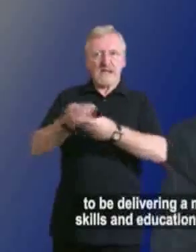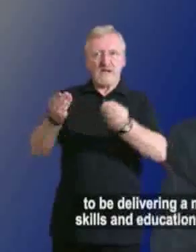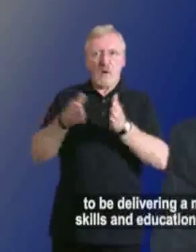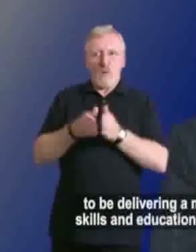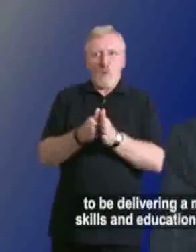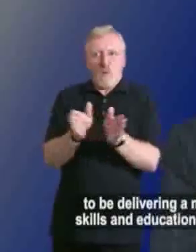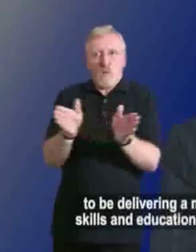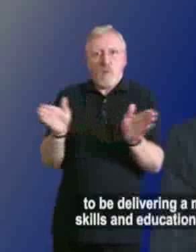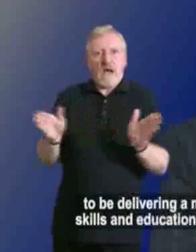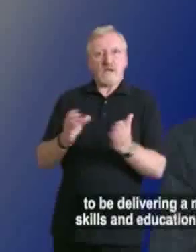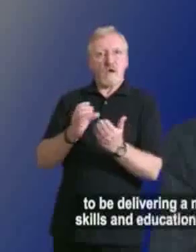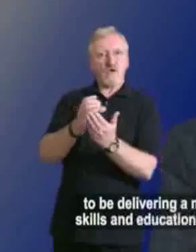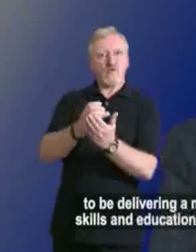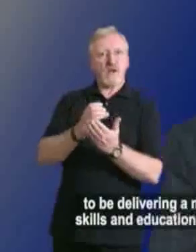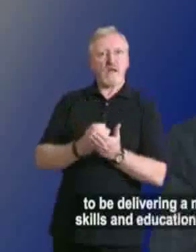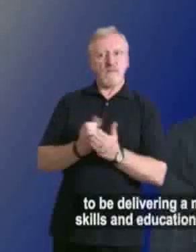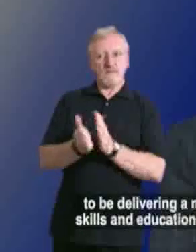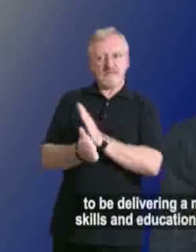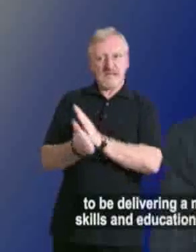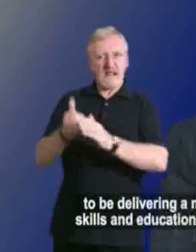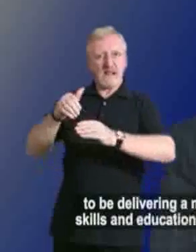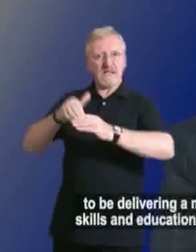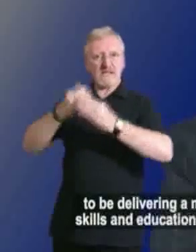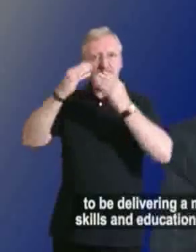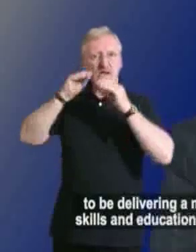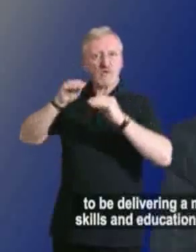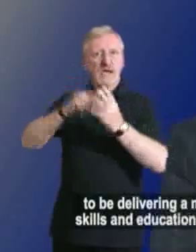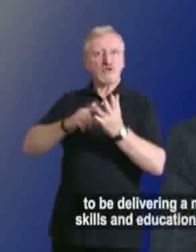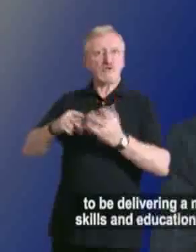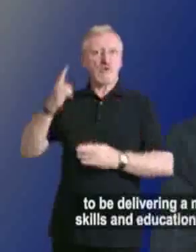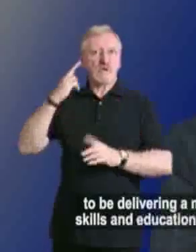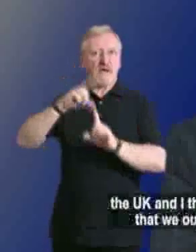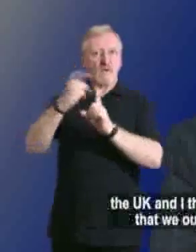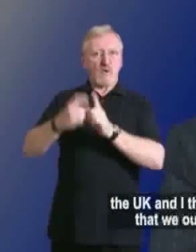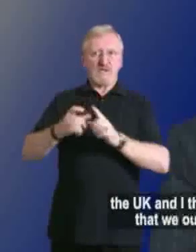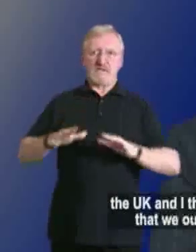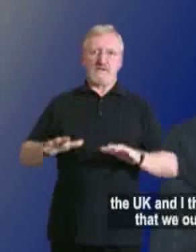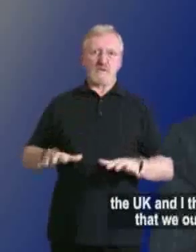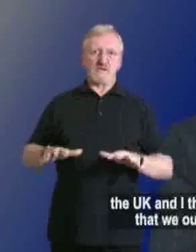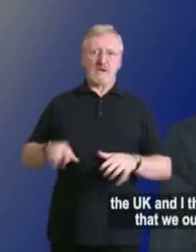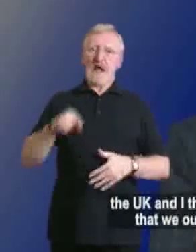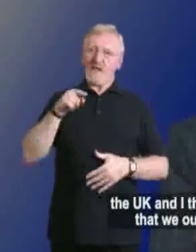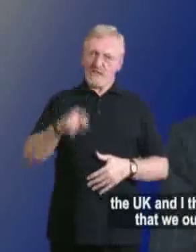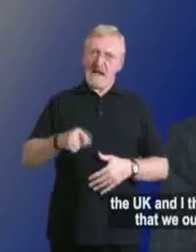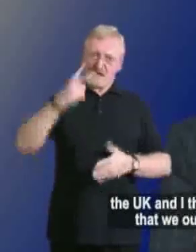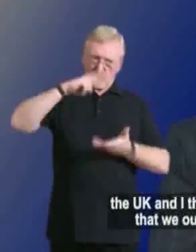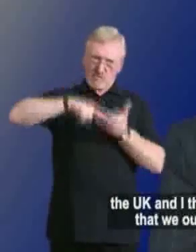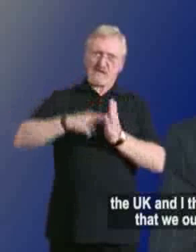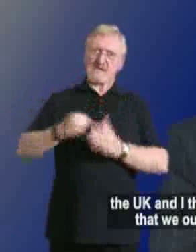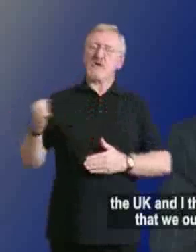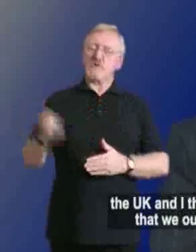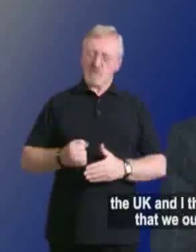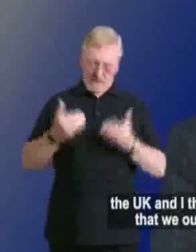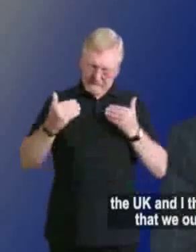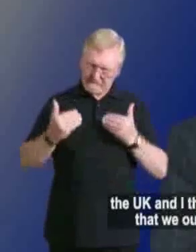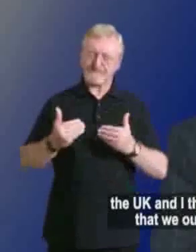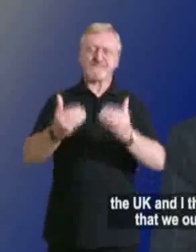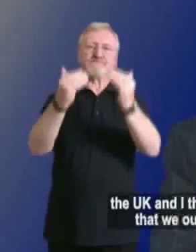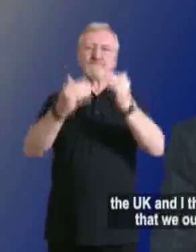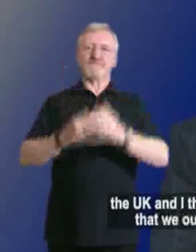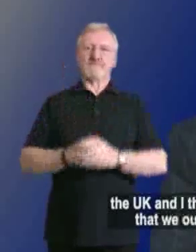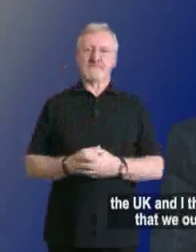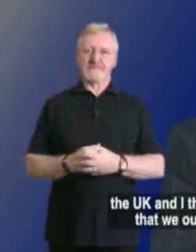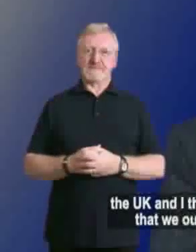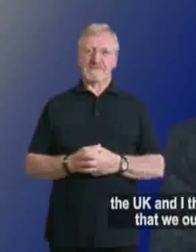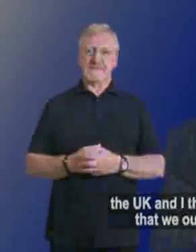much wider curriculum of skills and education to the deaf community in the UK, and I think that's a strategy that we ought to strive